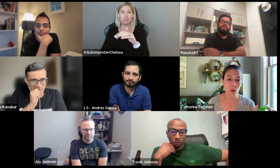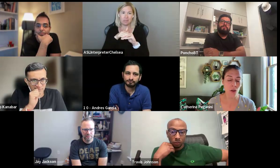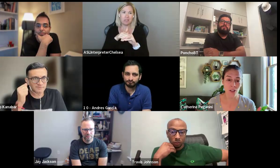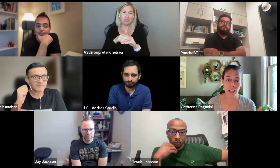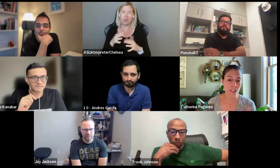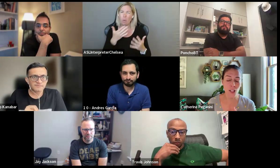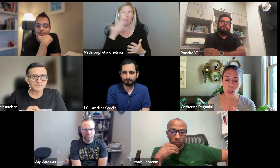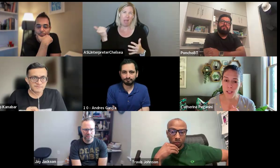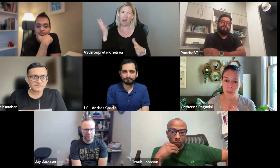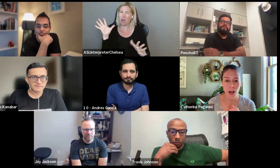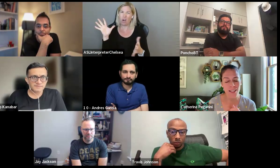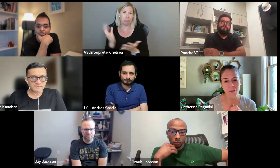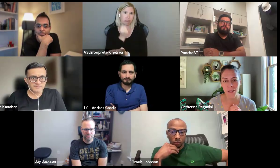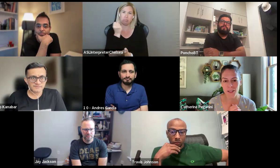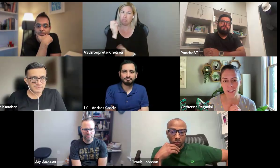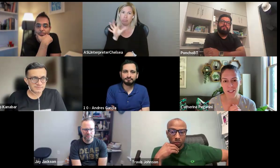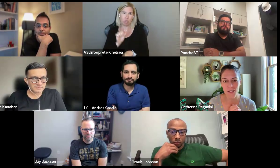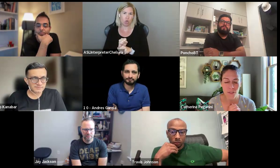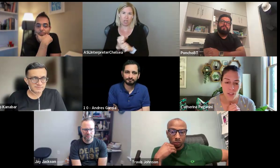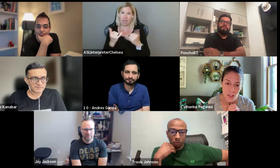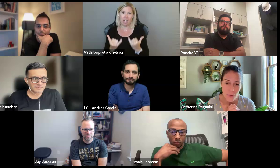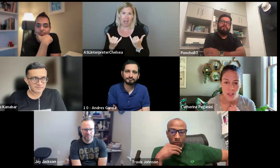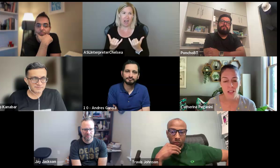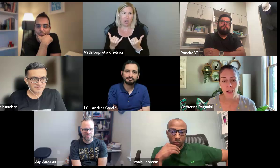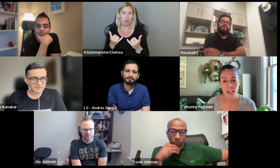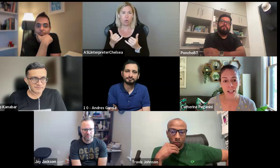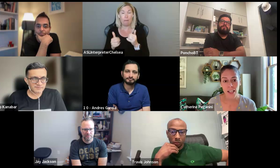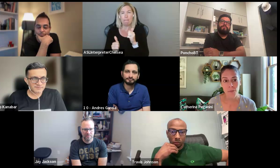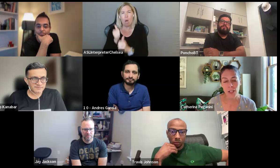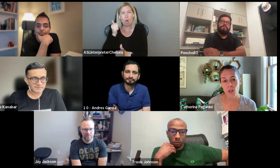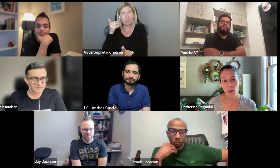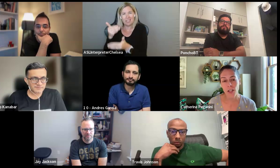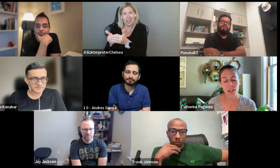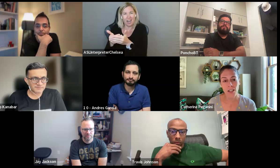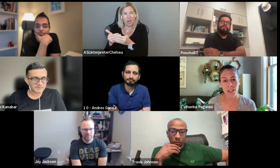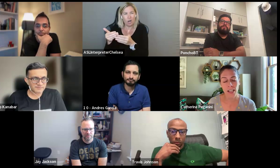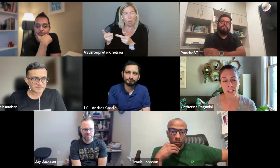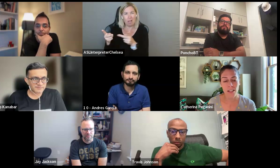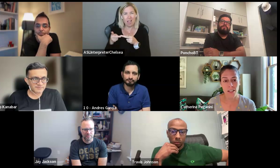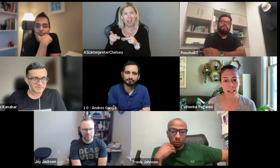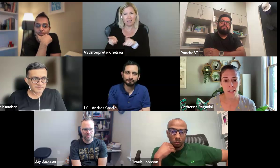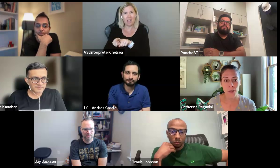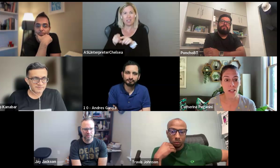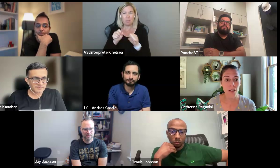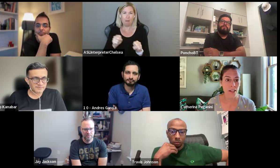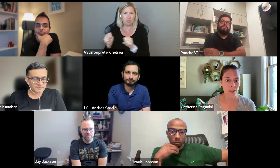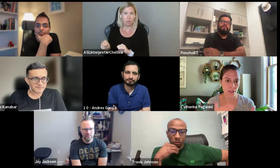now as close as possible to the venue and make sure yeah, it's cancelable and